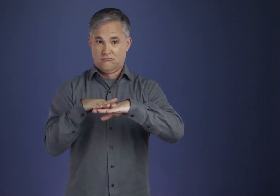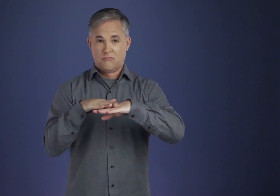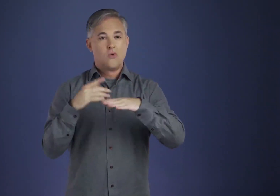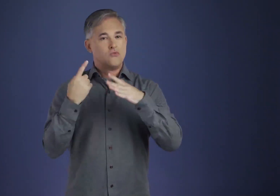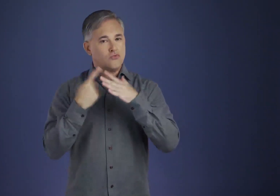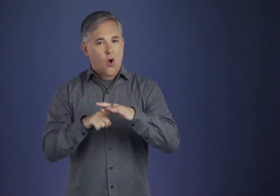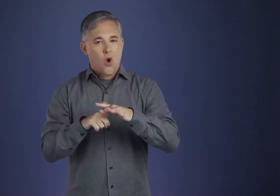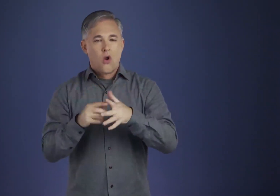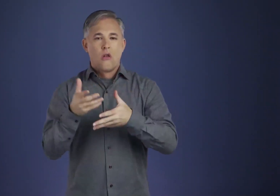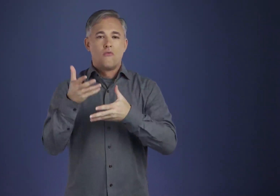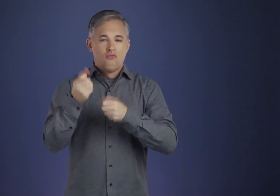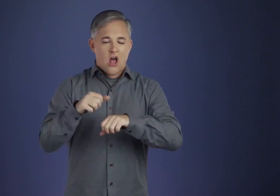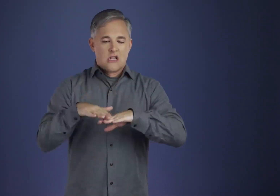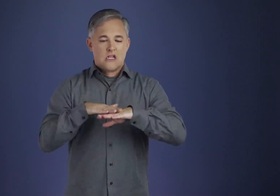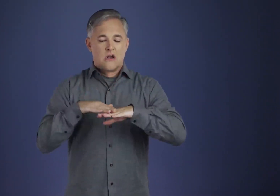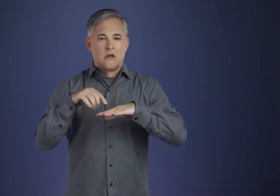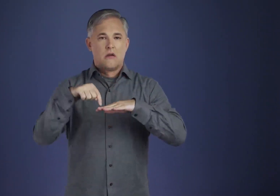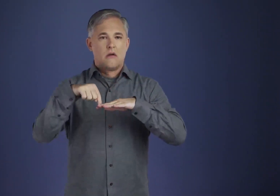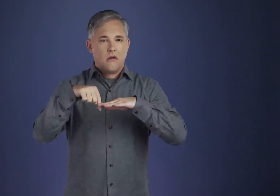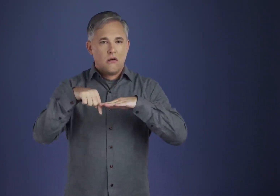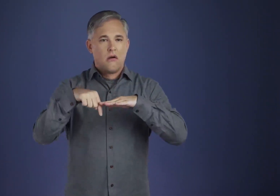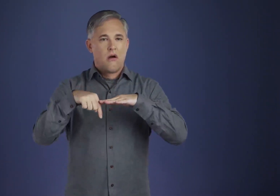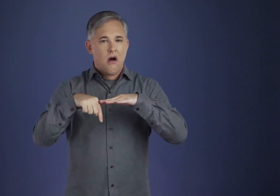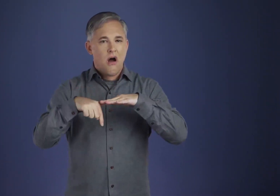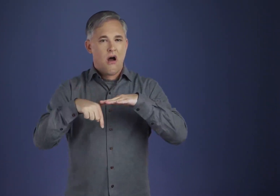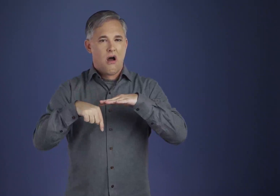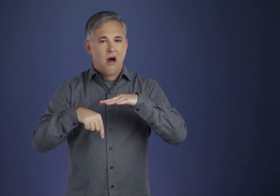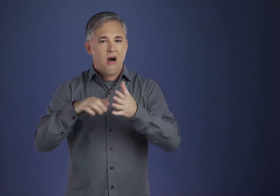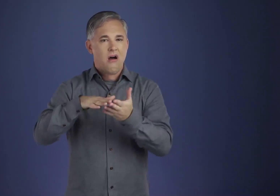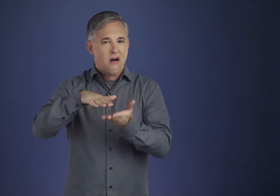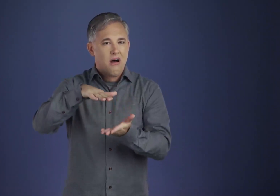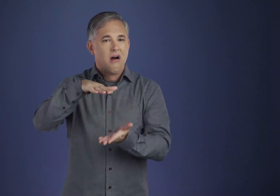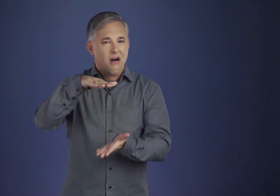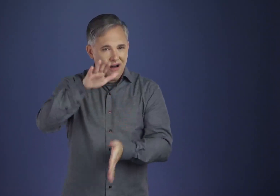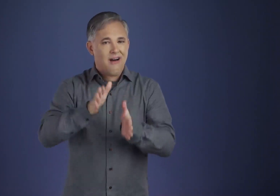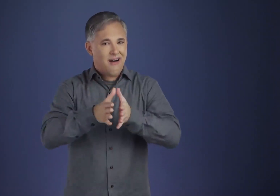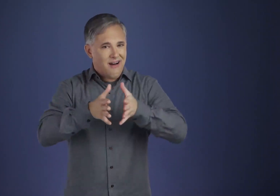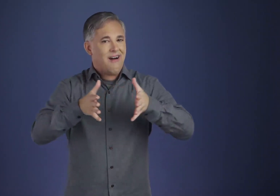All of them will tell you that once across, their faith broadened and deepened.